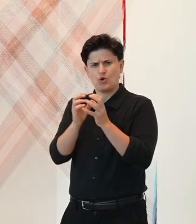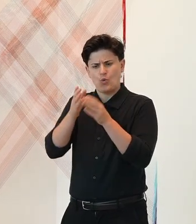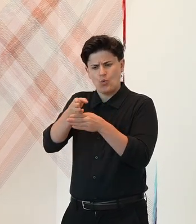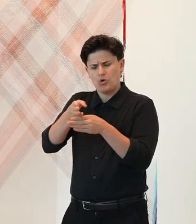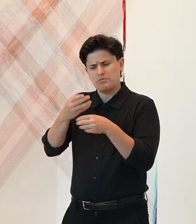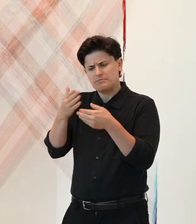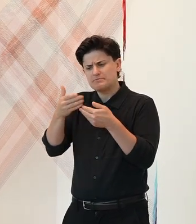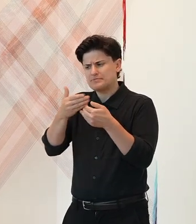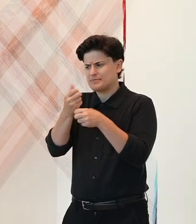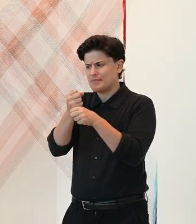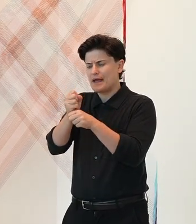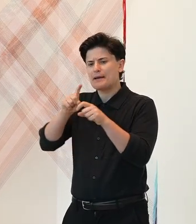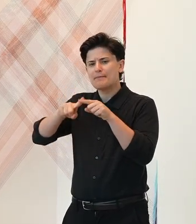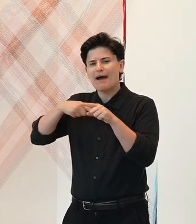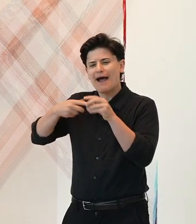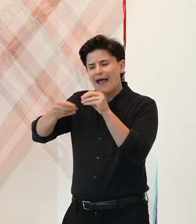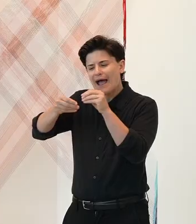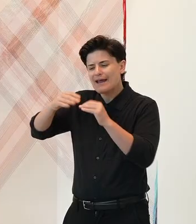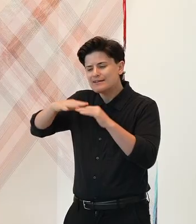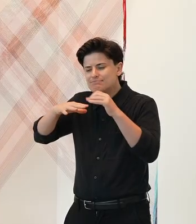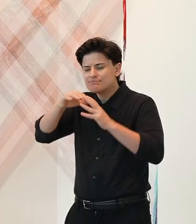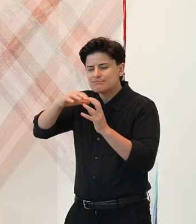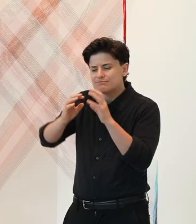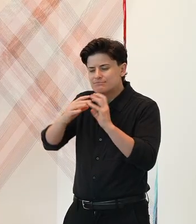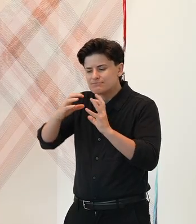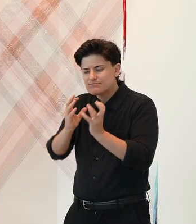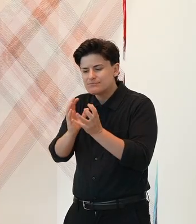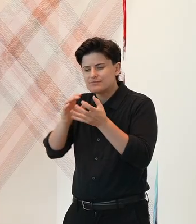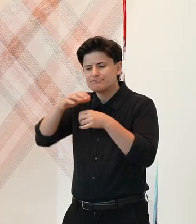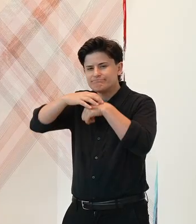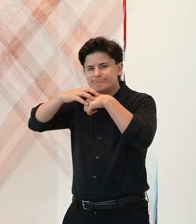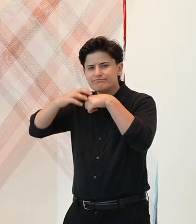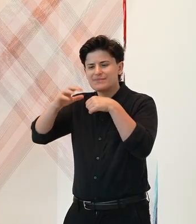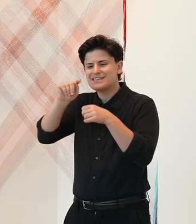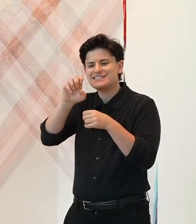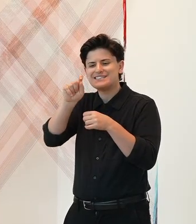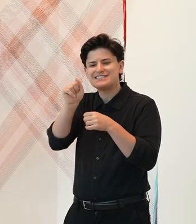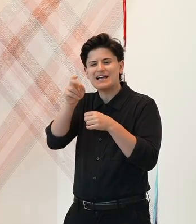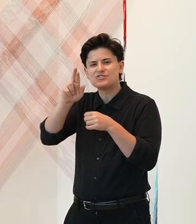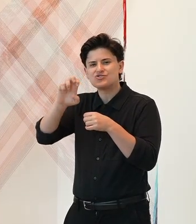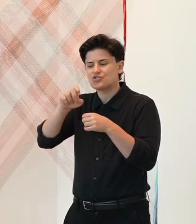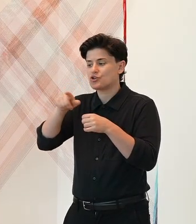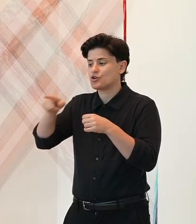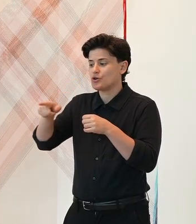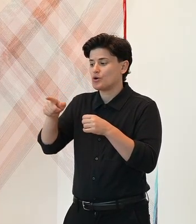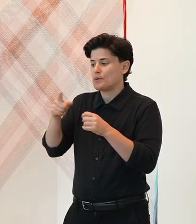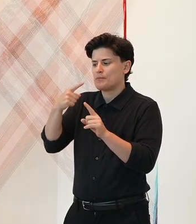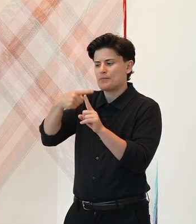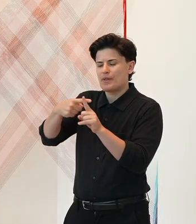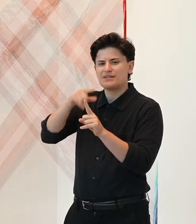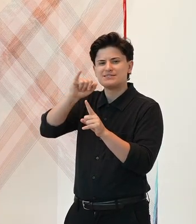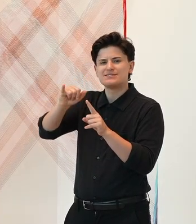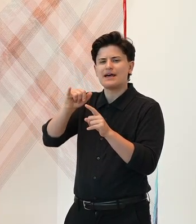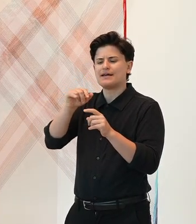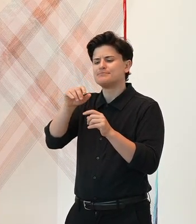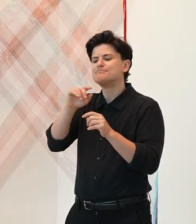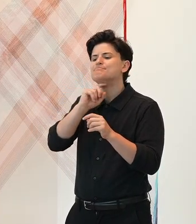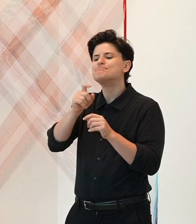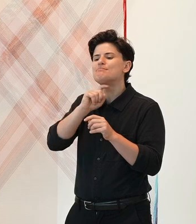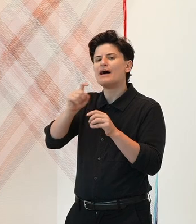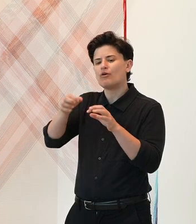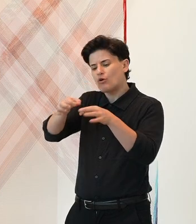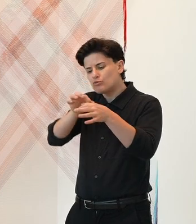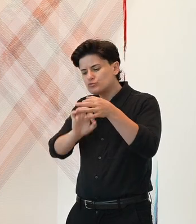And I put all this texture on it and this metal patina. It's kind of a stainless steel kind of thing.